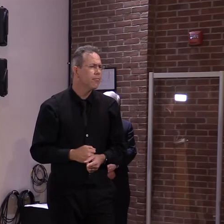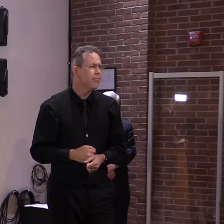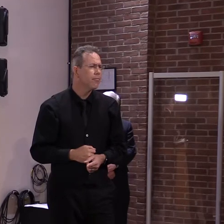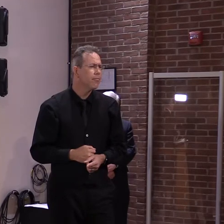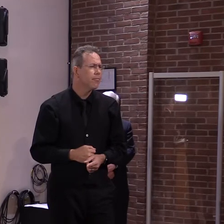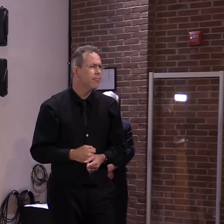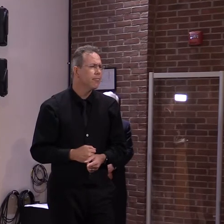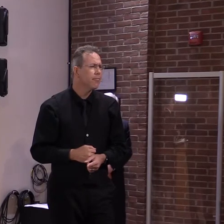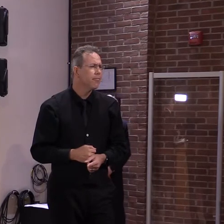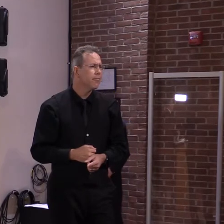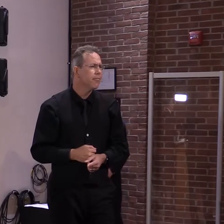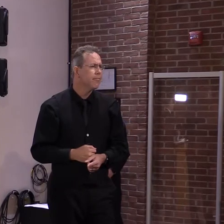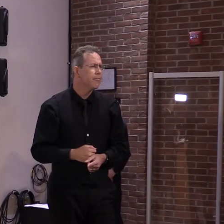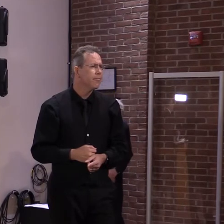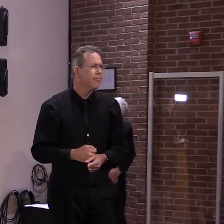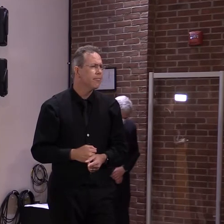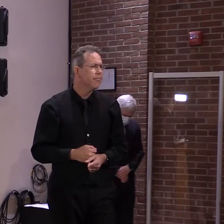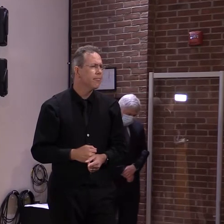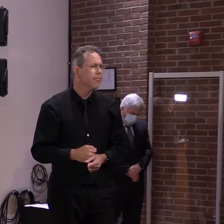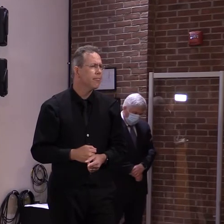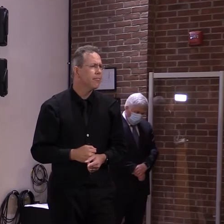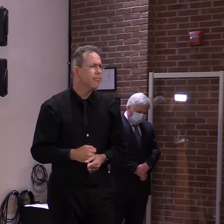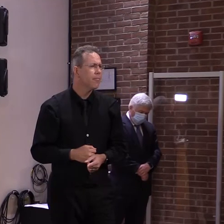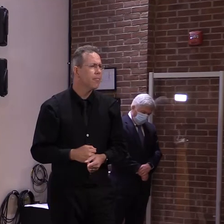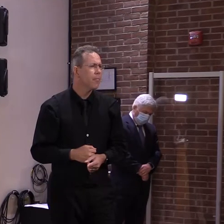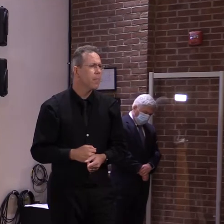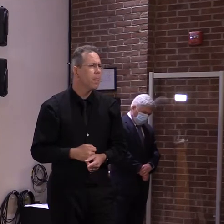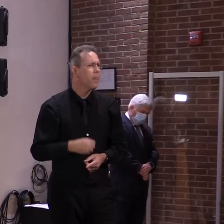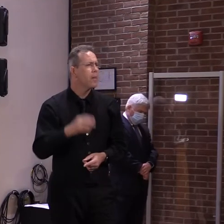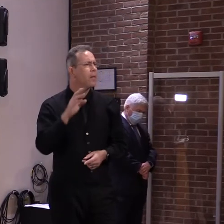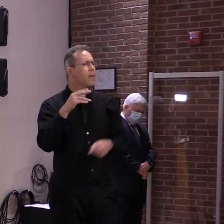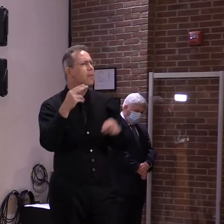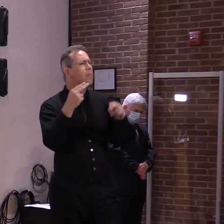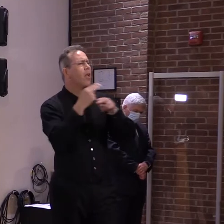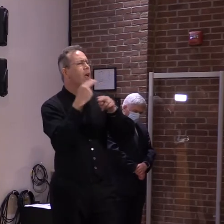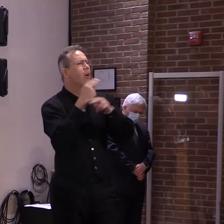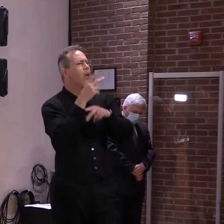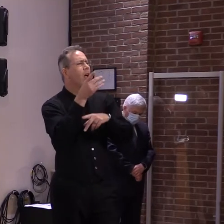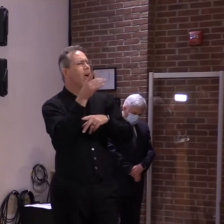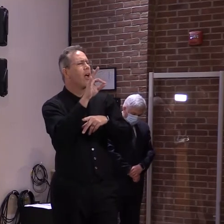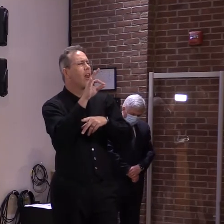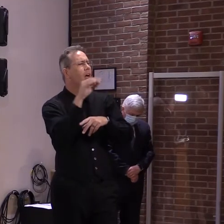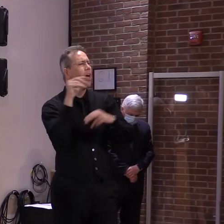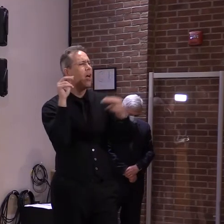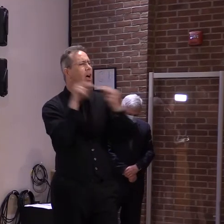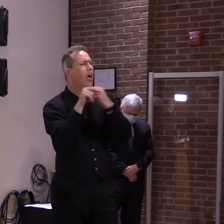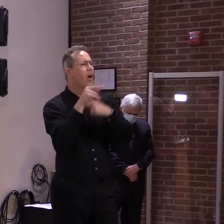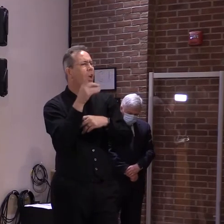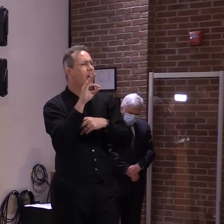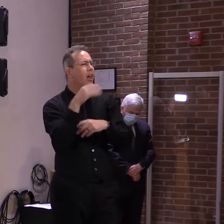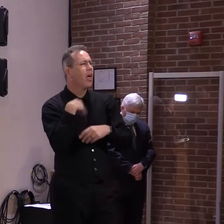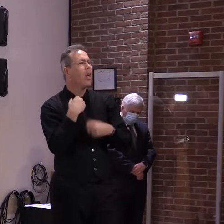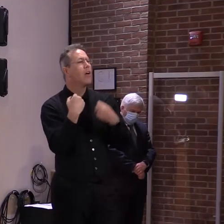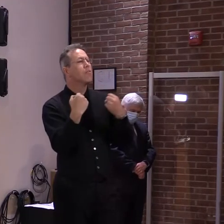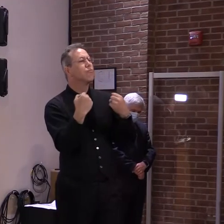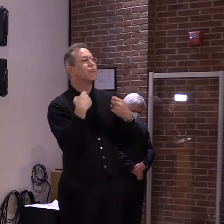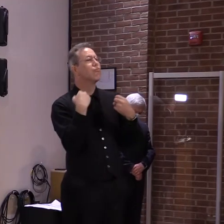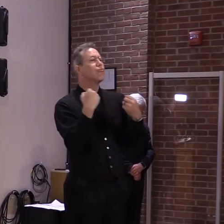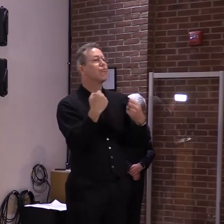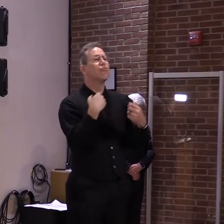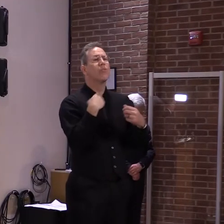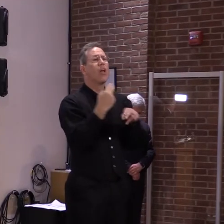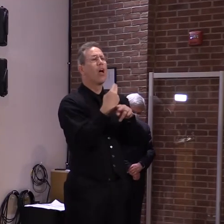both 89 and 91. I just had a friend drive to Massachusetts and didn't see a trooper the whole way down 89 and